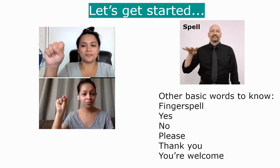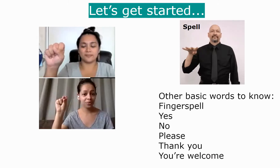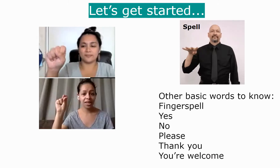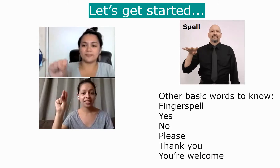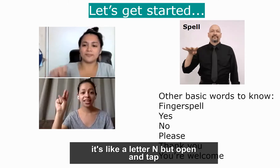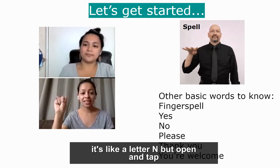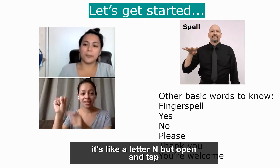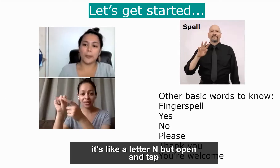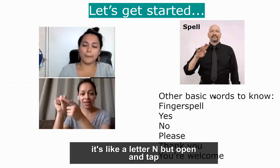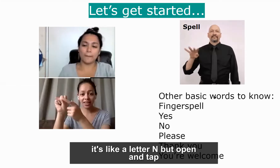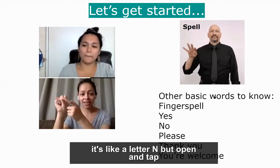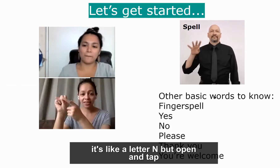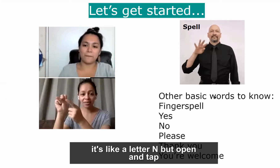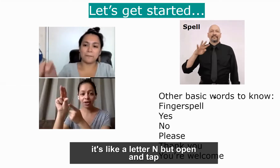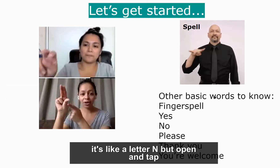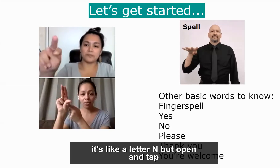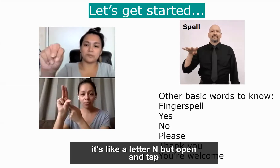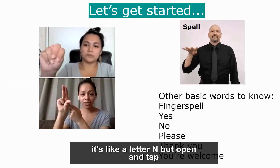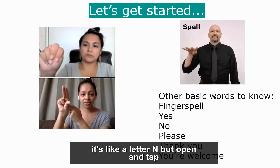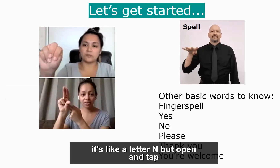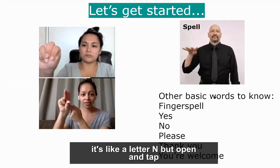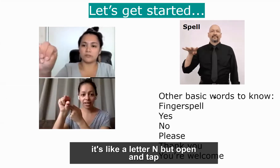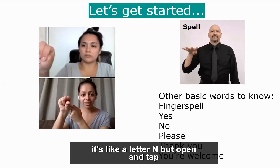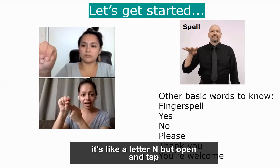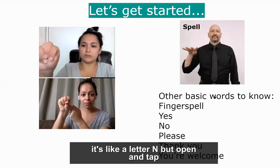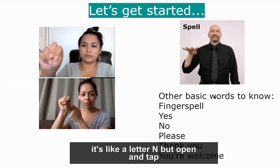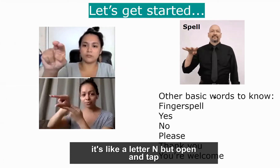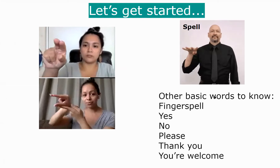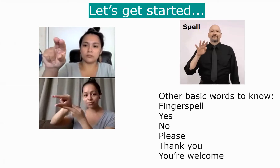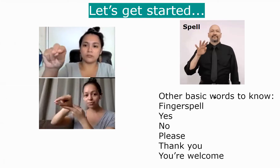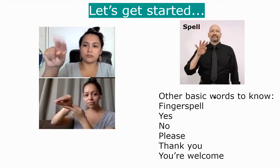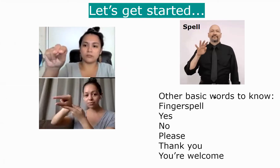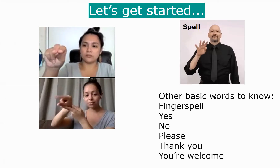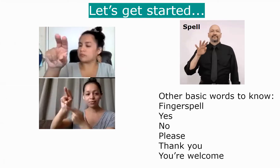no. It's like a letter N, but open and tap.